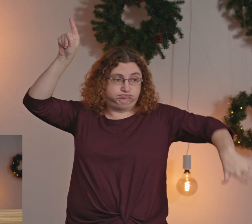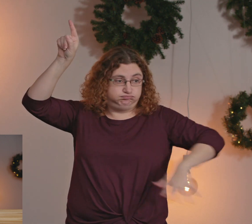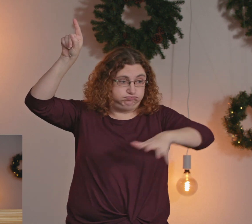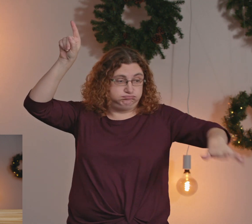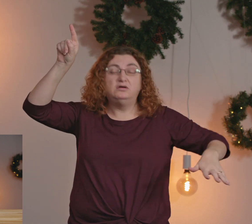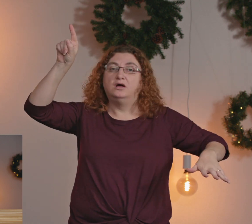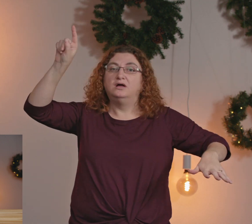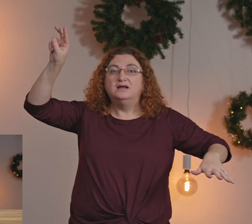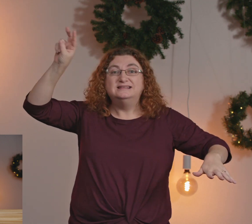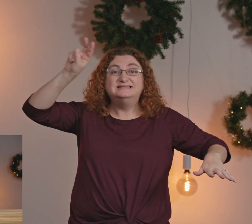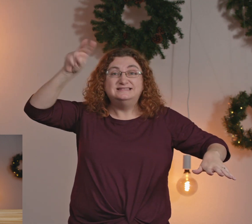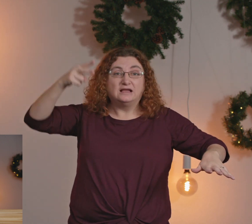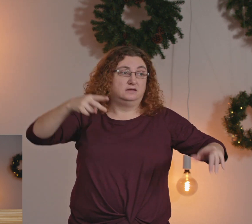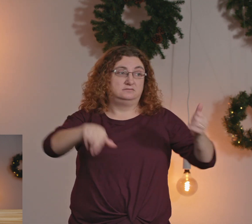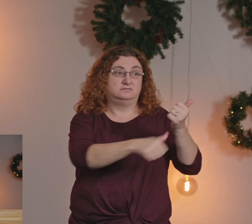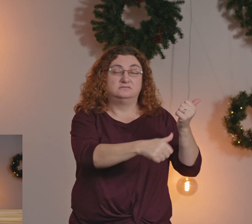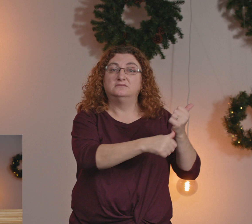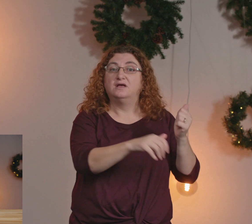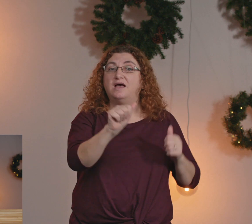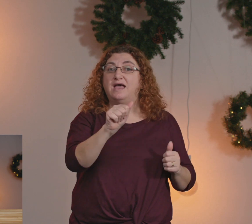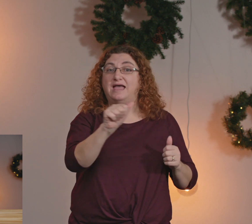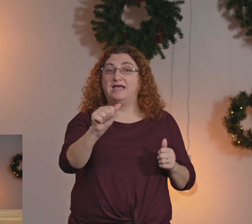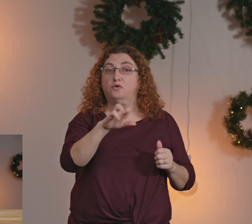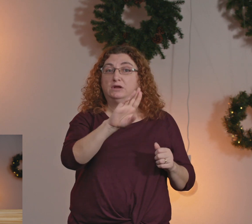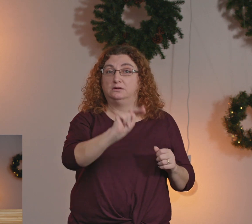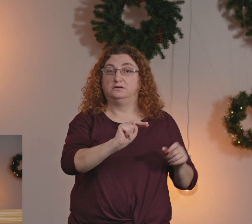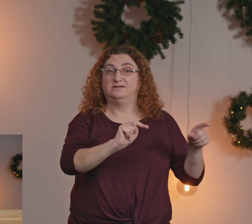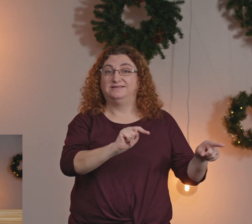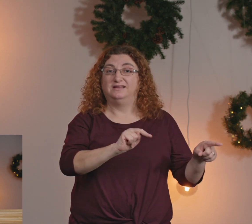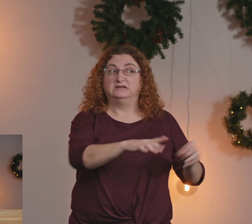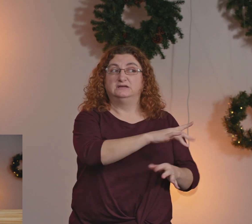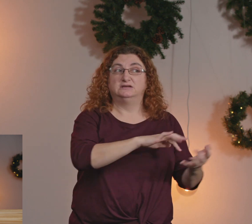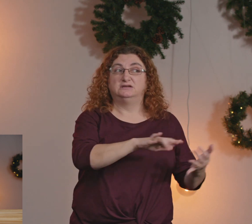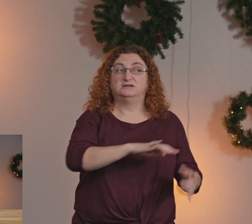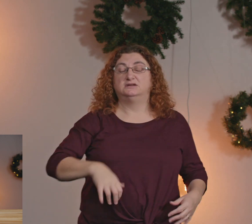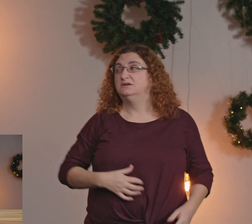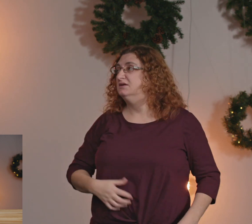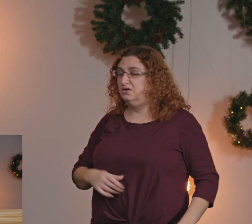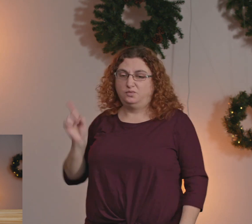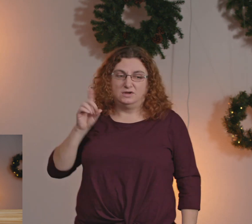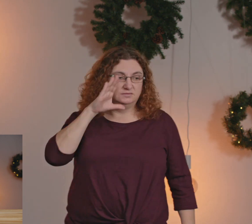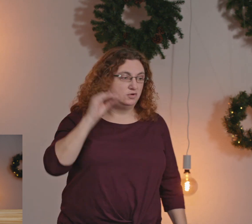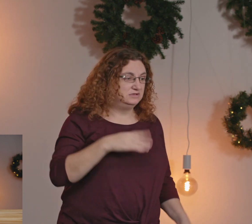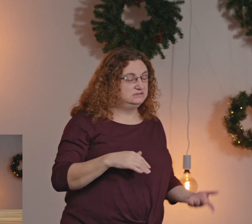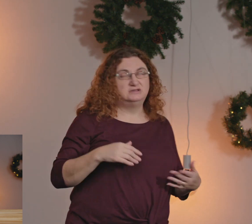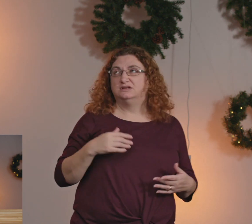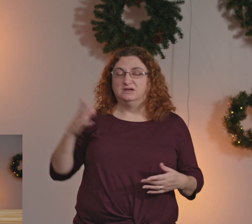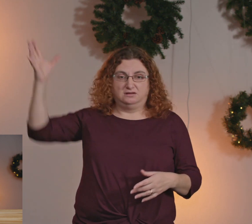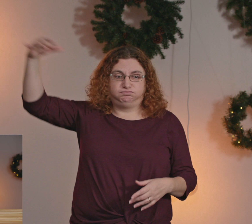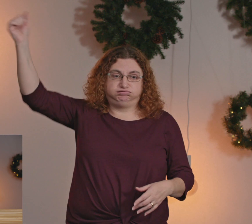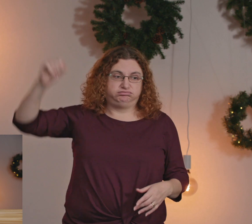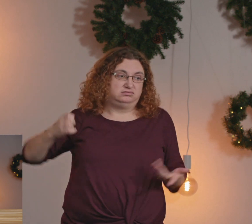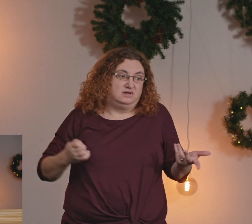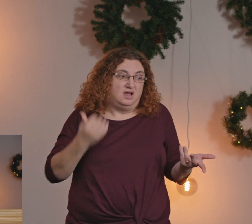the second-in-command guy, Aaron, is down there, and the people are getting restless, because they're thinking, Moses has departed, and we don't know where he's gone. Maybe he and God just kind of